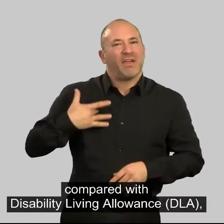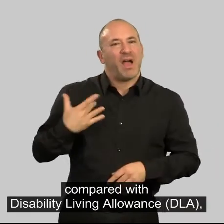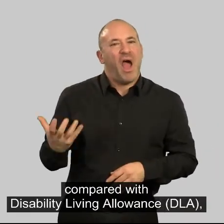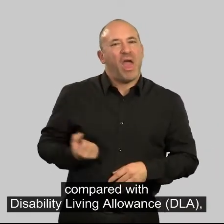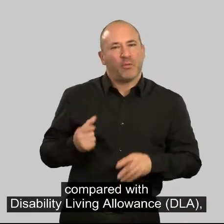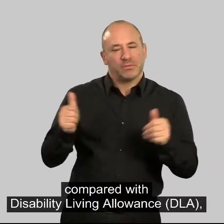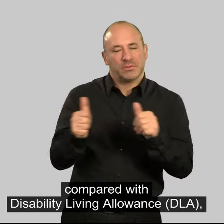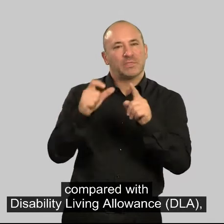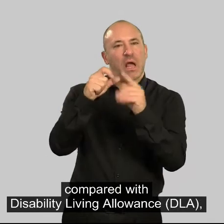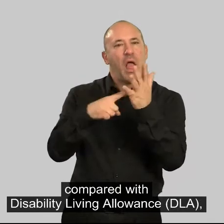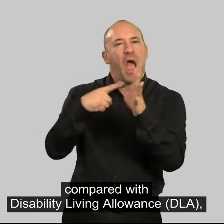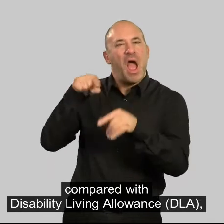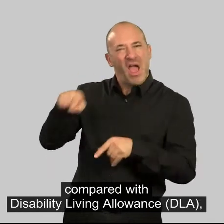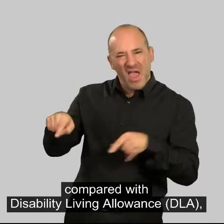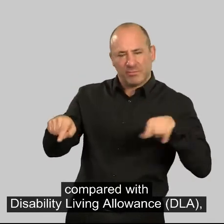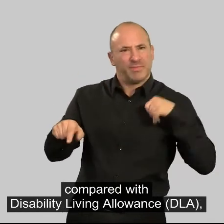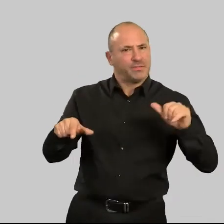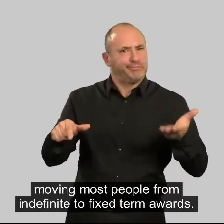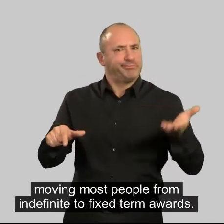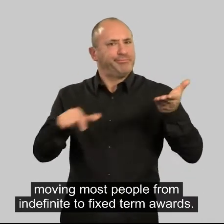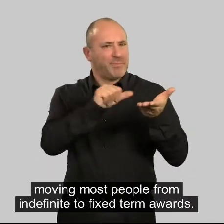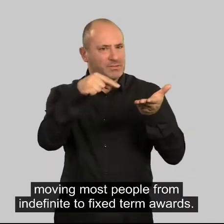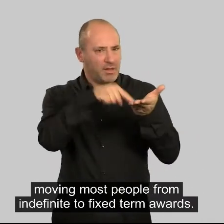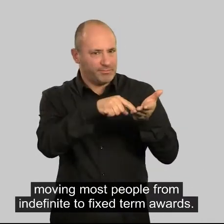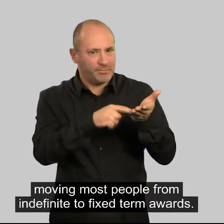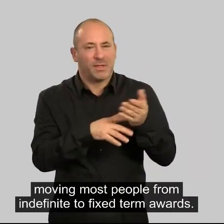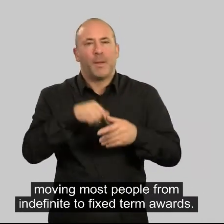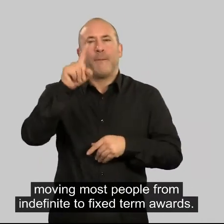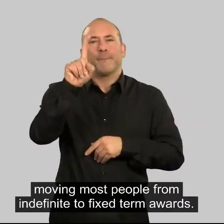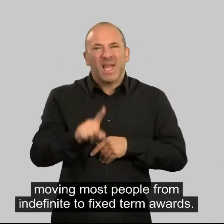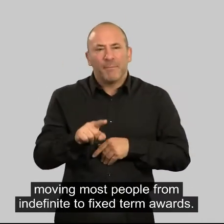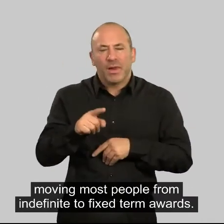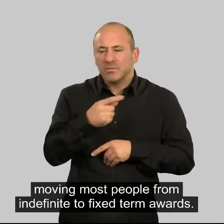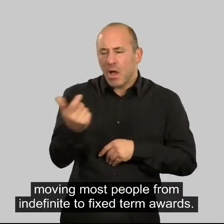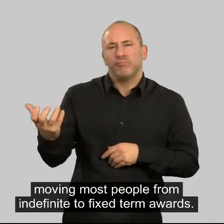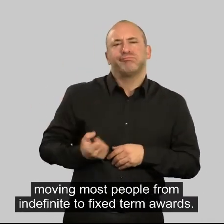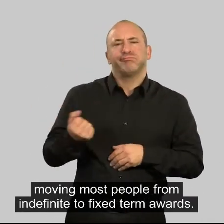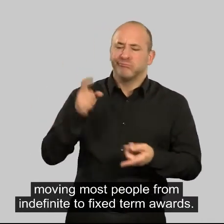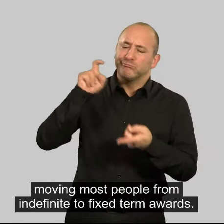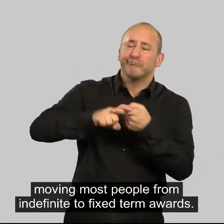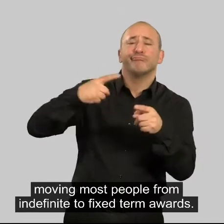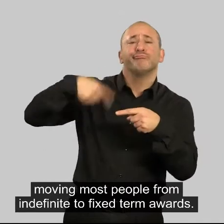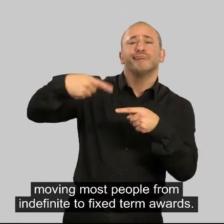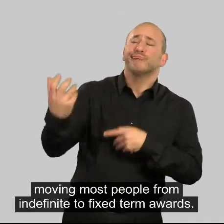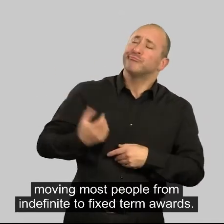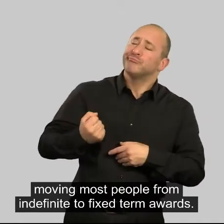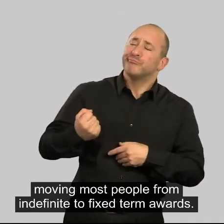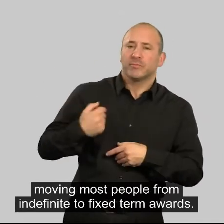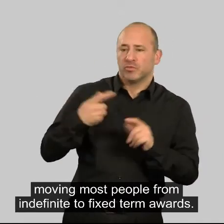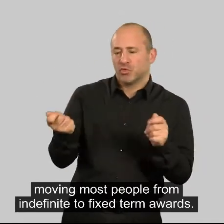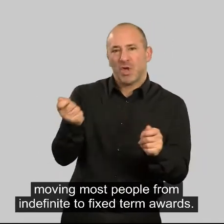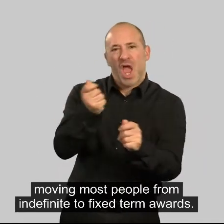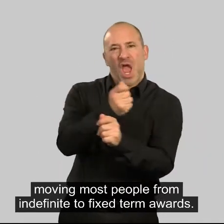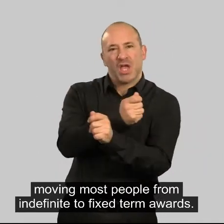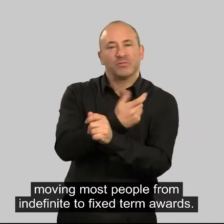with Disability Living Allowance, DLA, moving most people from indefinite to